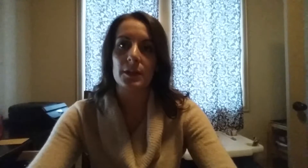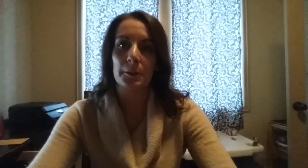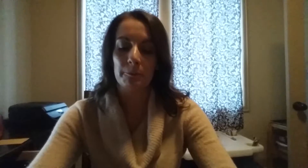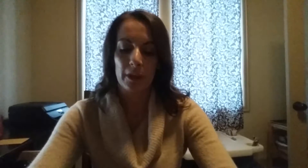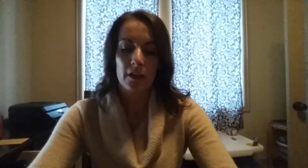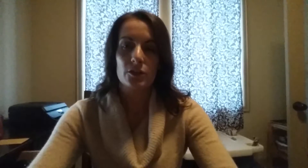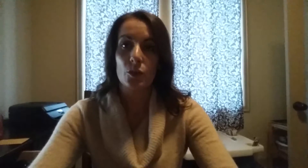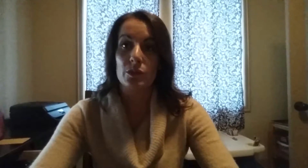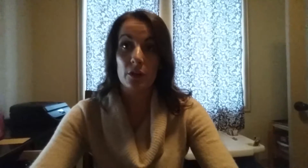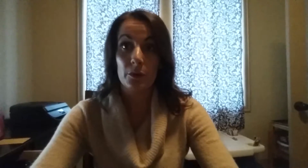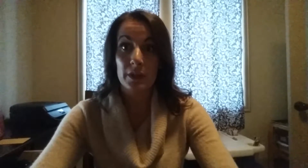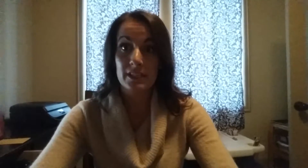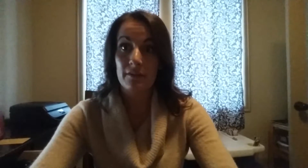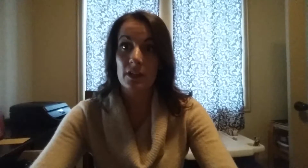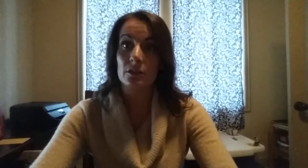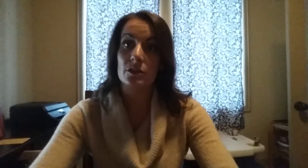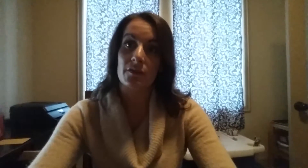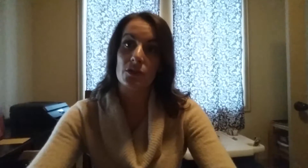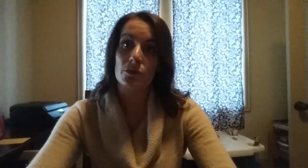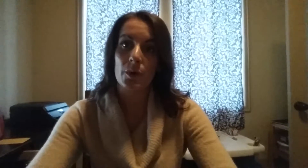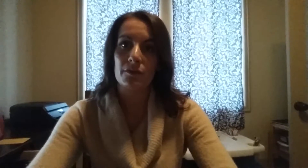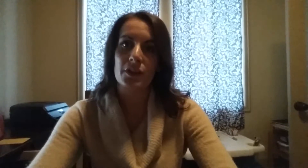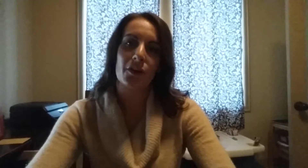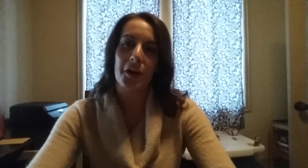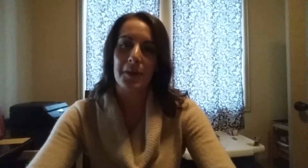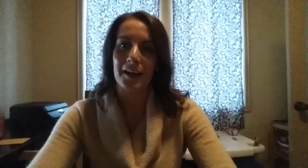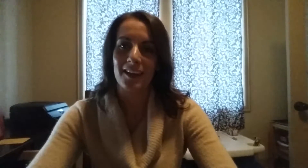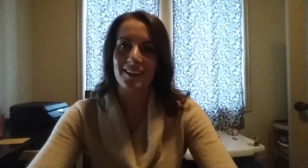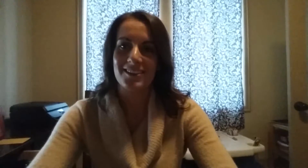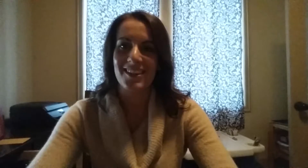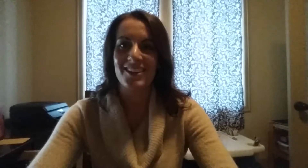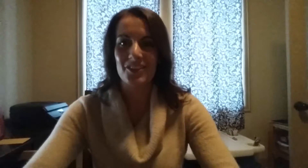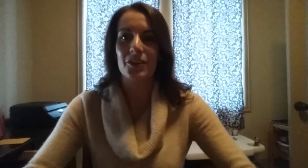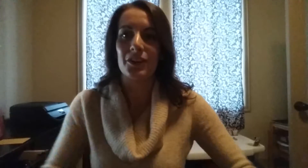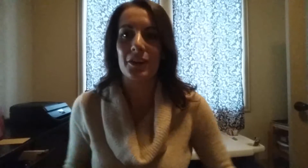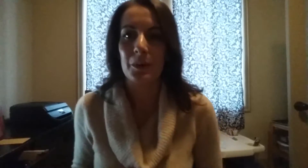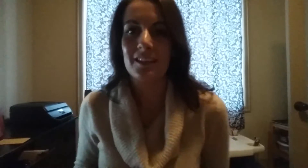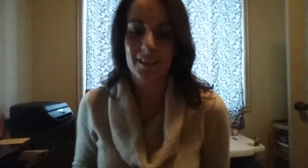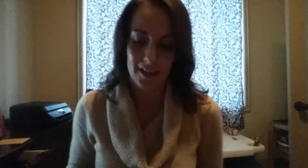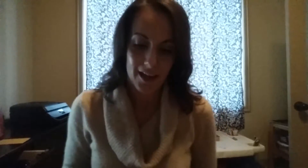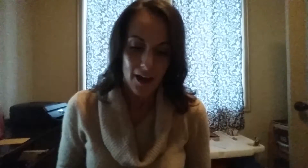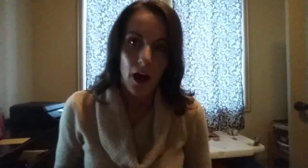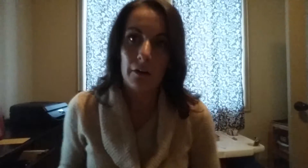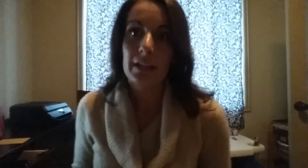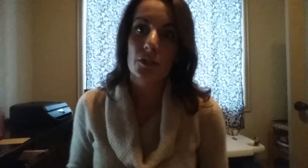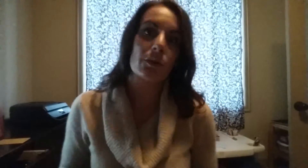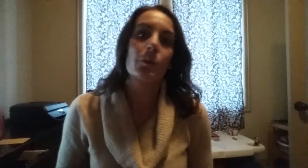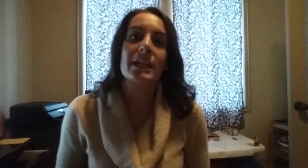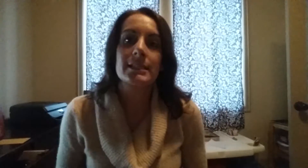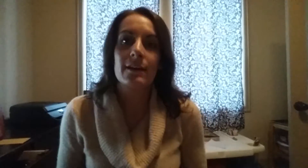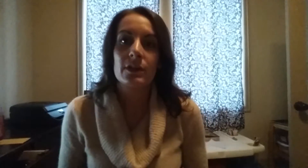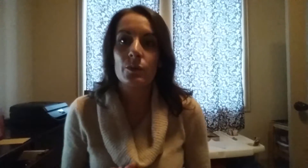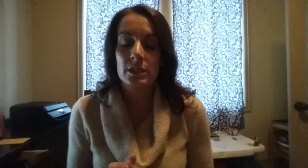year. So we'll start with week 7, I'll do 7 through 12 and then I'll come back and do the earlier weeks. All right, so with week 7, we